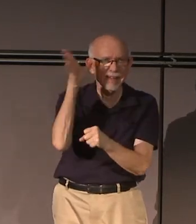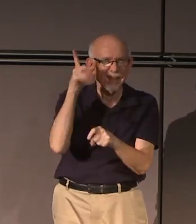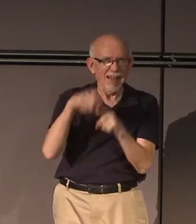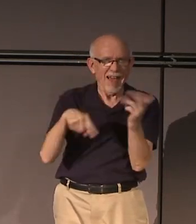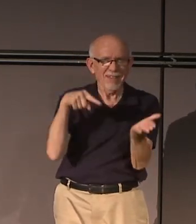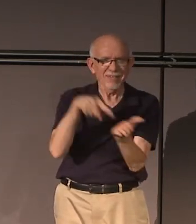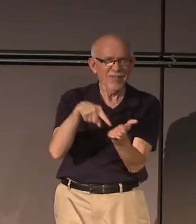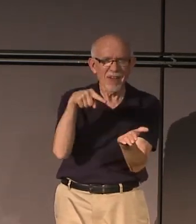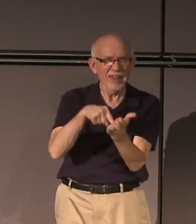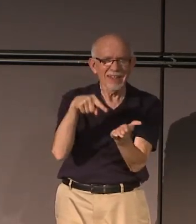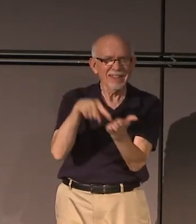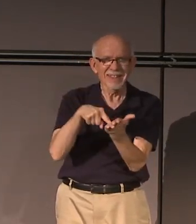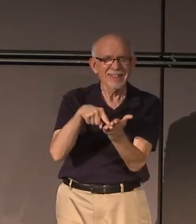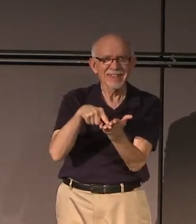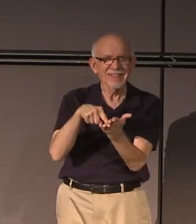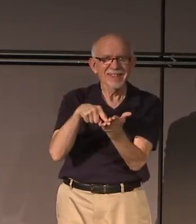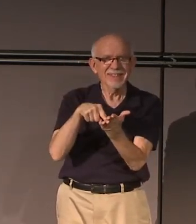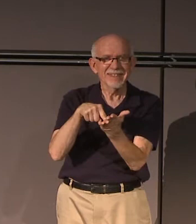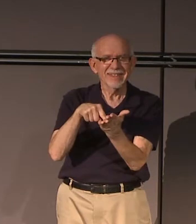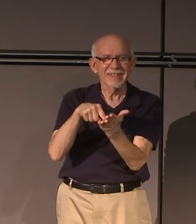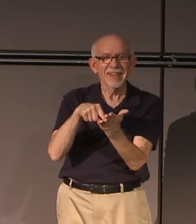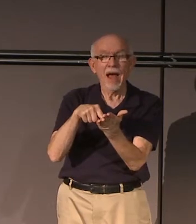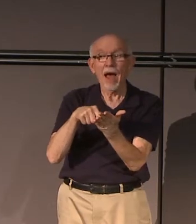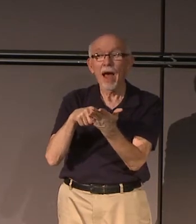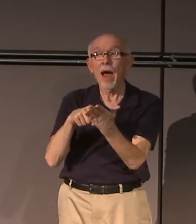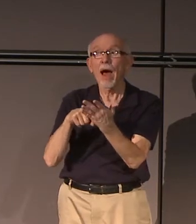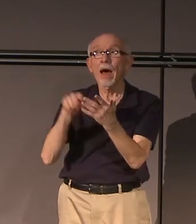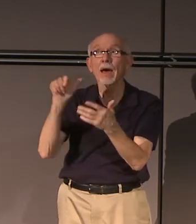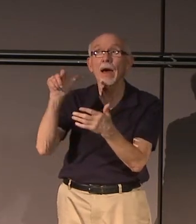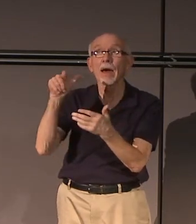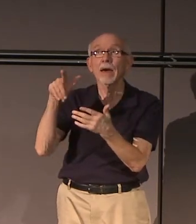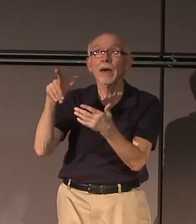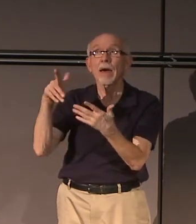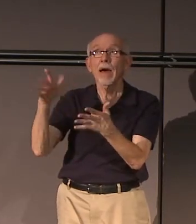That 10 years between the older deaf children and me was during the Depression.